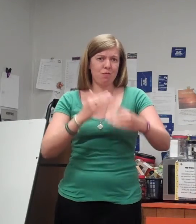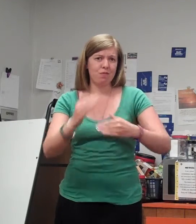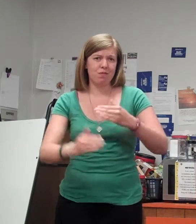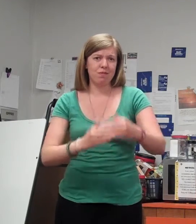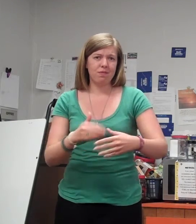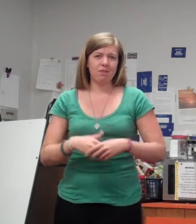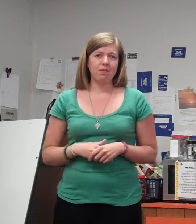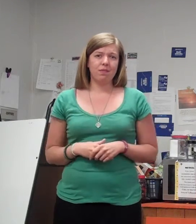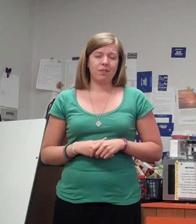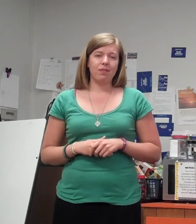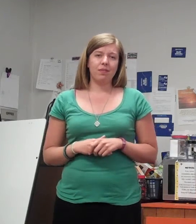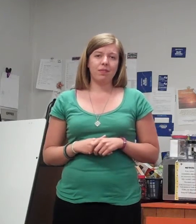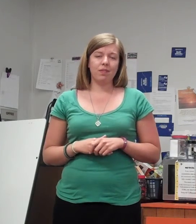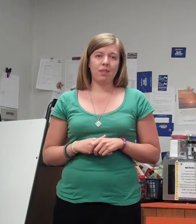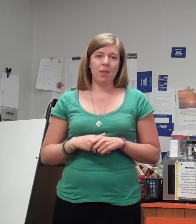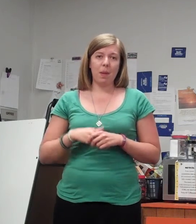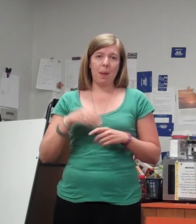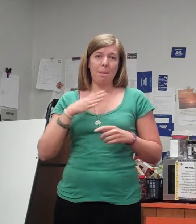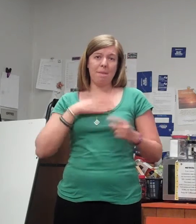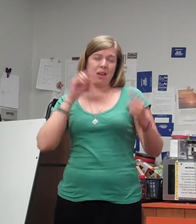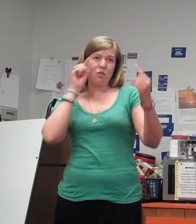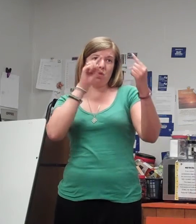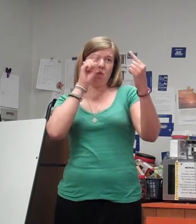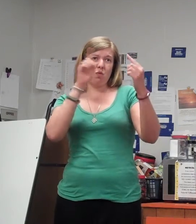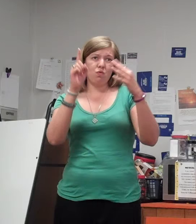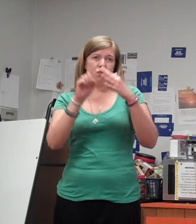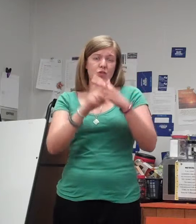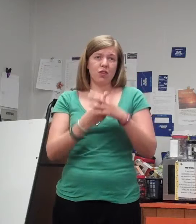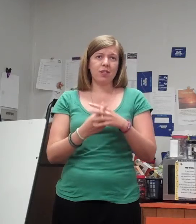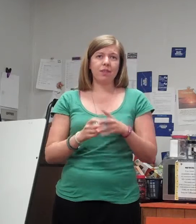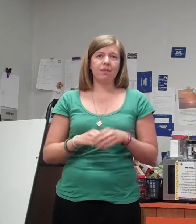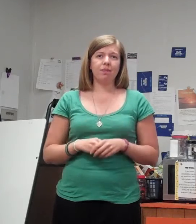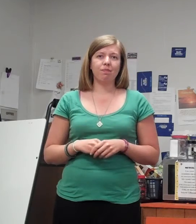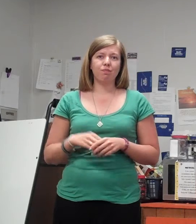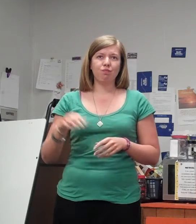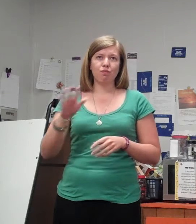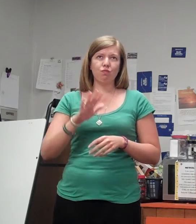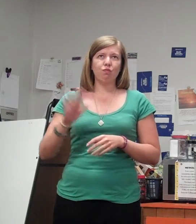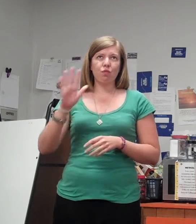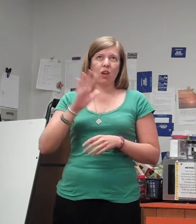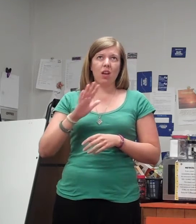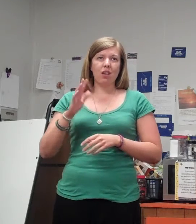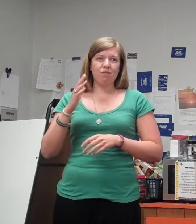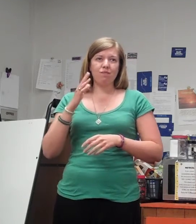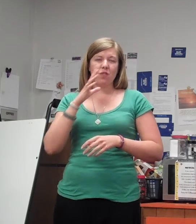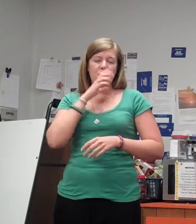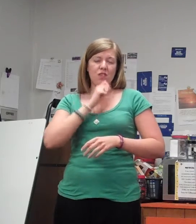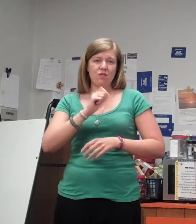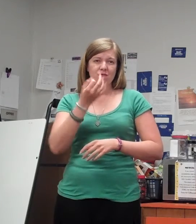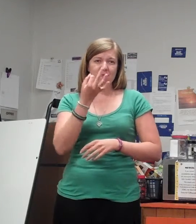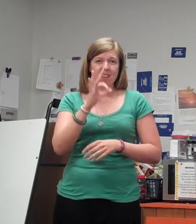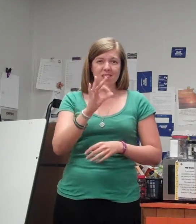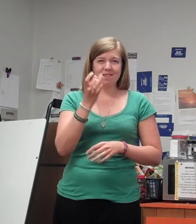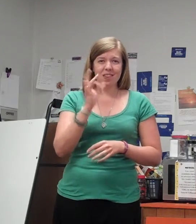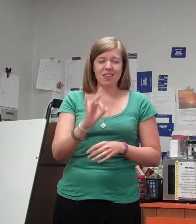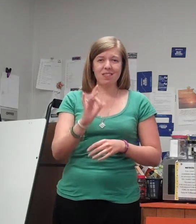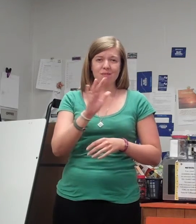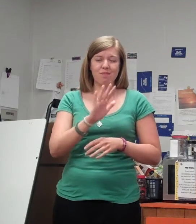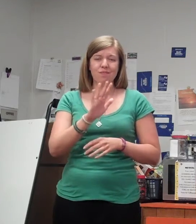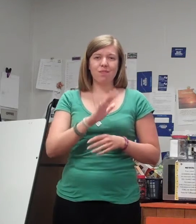My goal to adopt started back when I was about 18, 19 years old. I was very, I guess, young and naive, as we